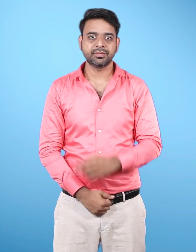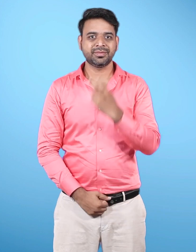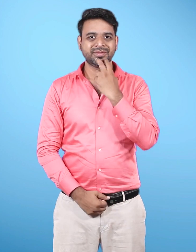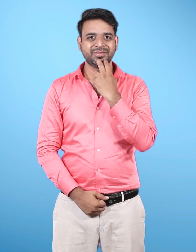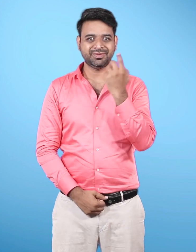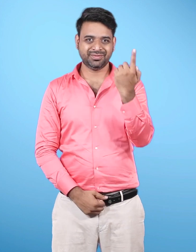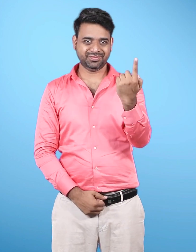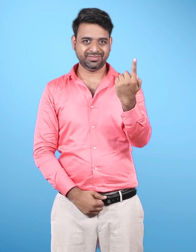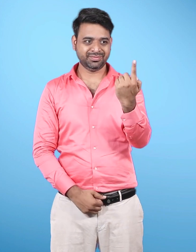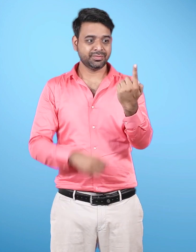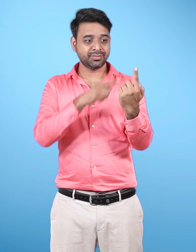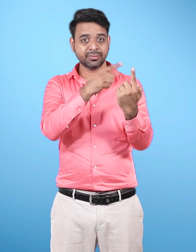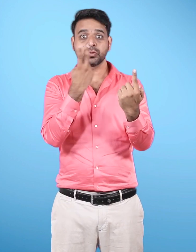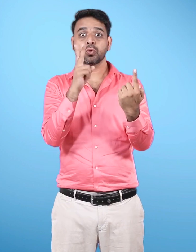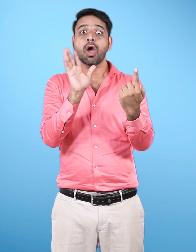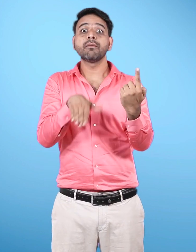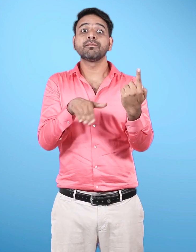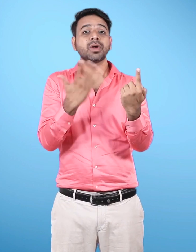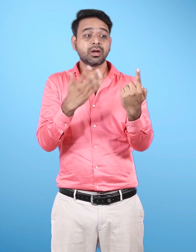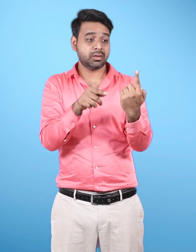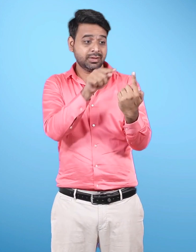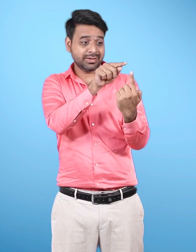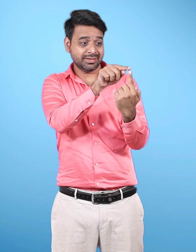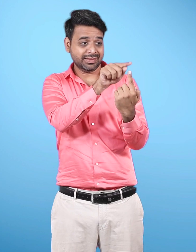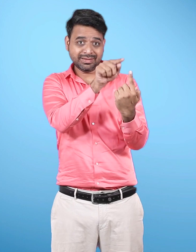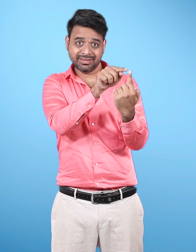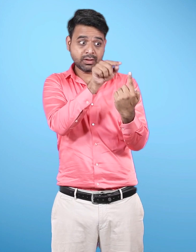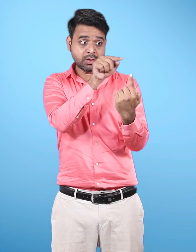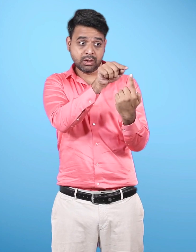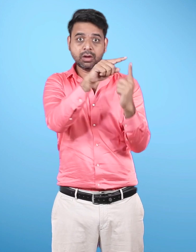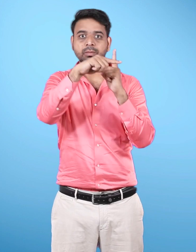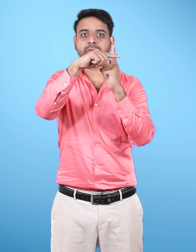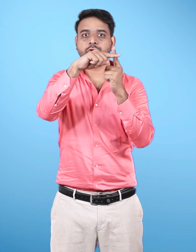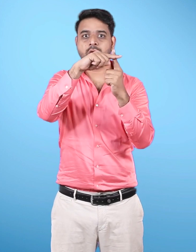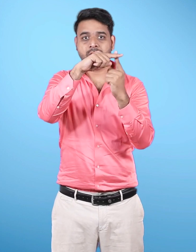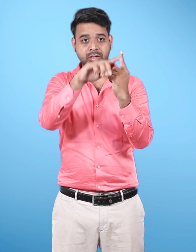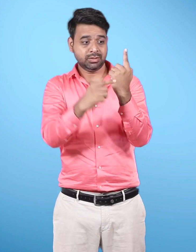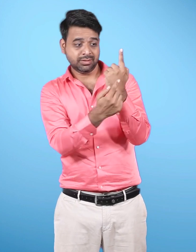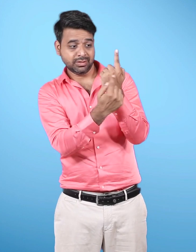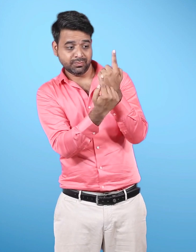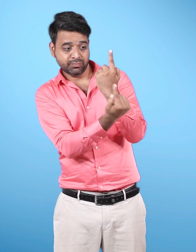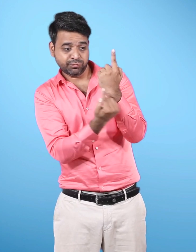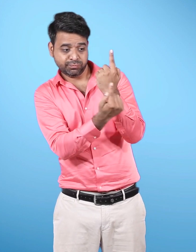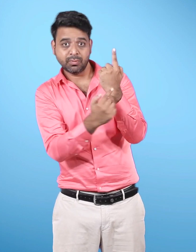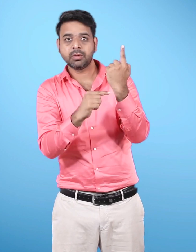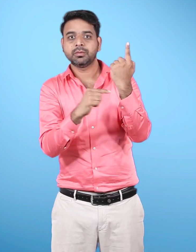An electric cell has two terminals. One is called positive, while the other is